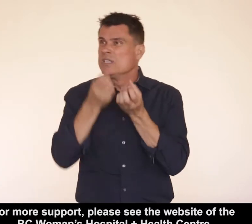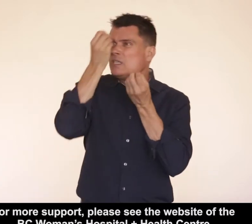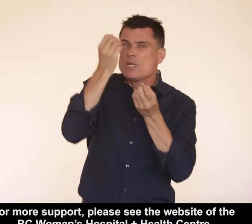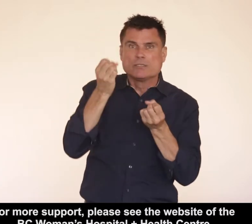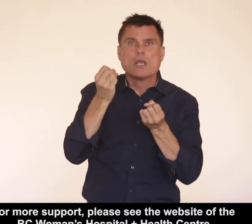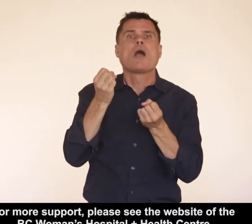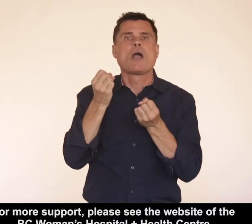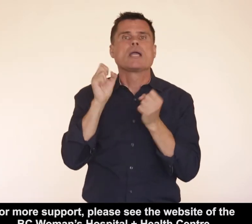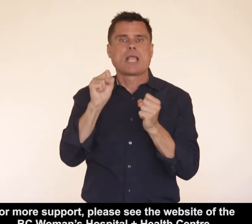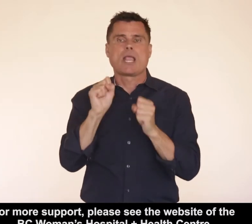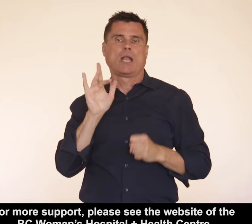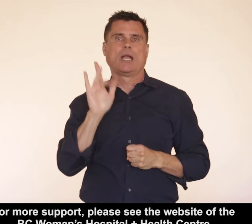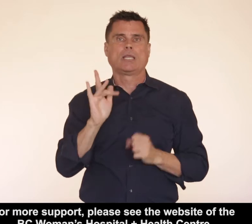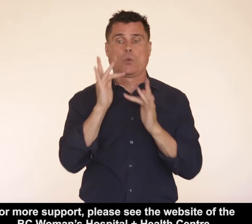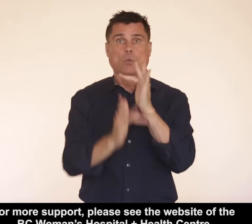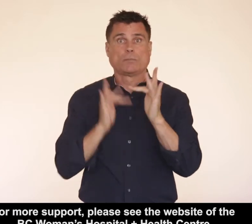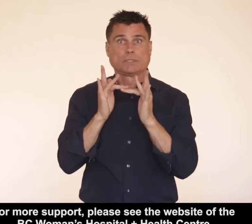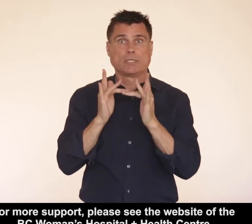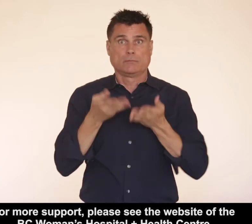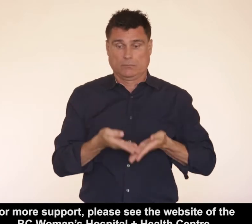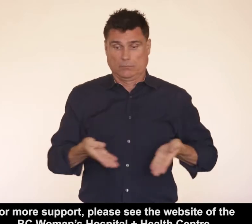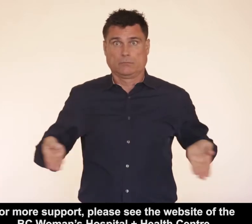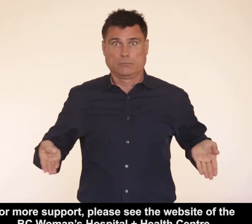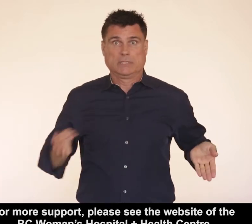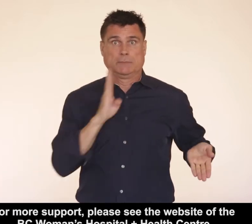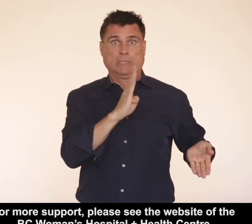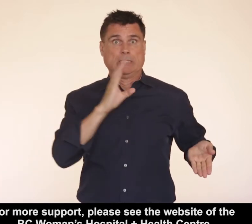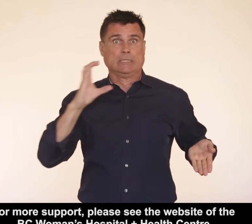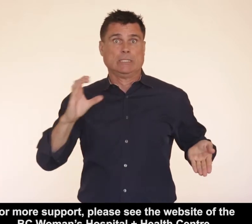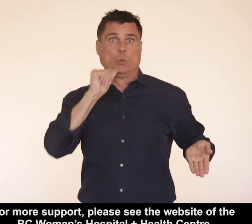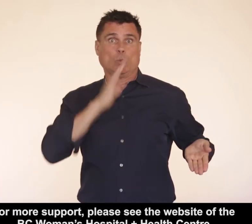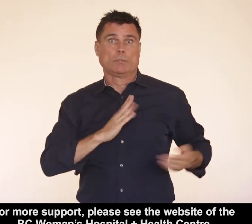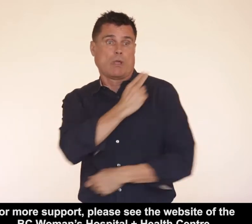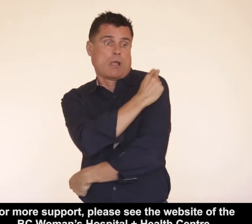For more support, please see the website of the BC Women's Hospital and Health Centre.